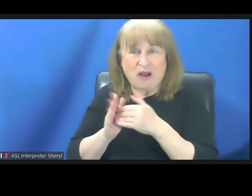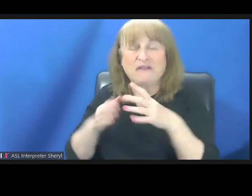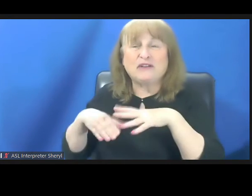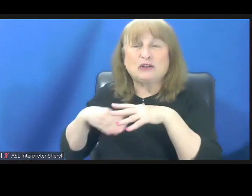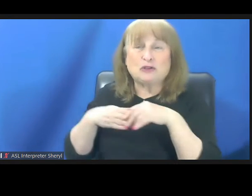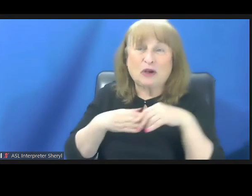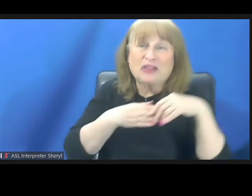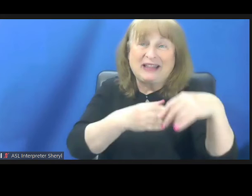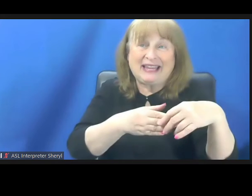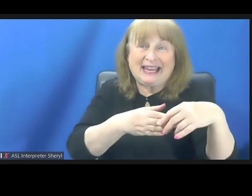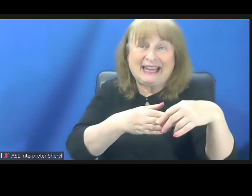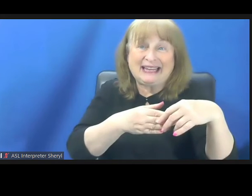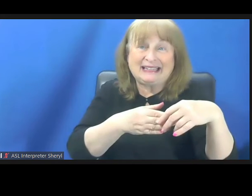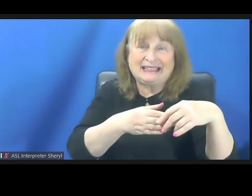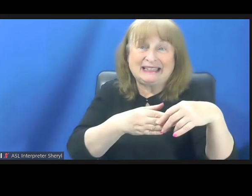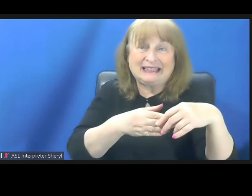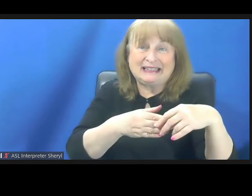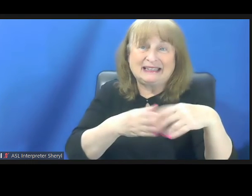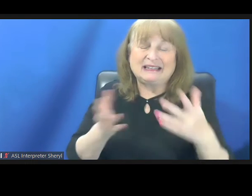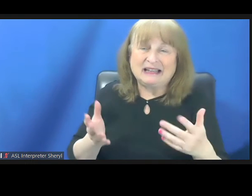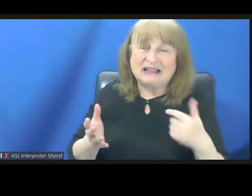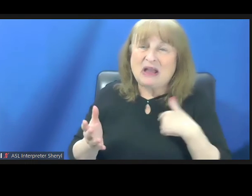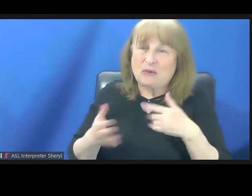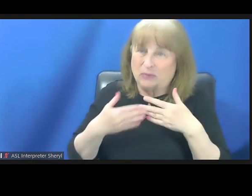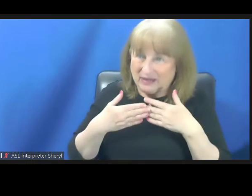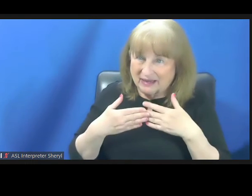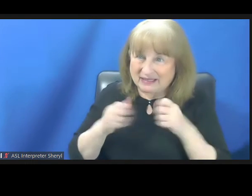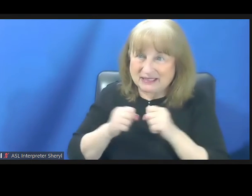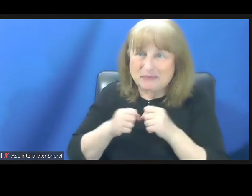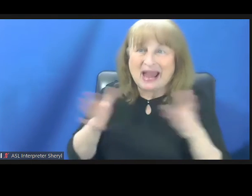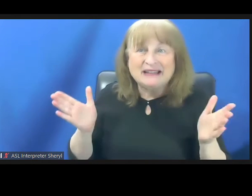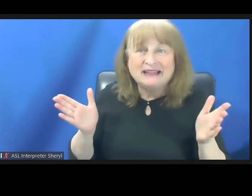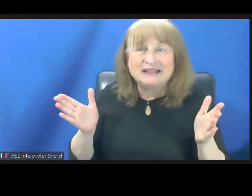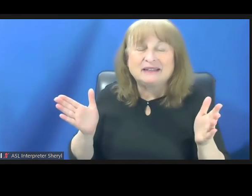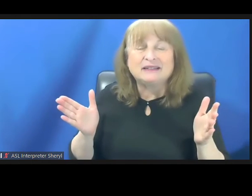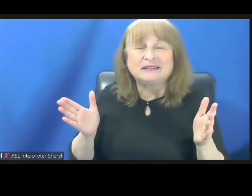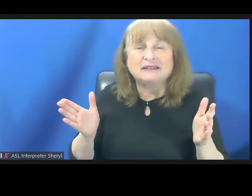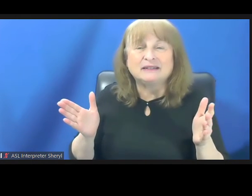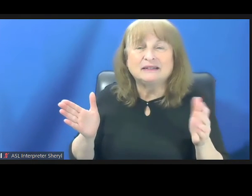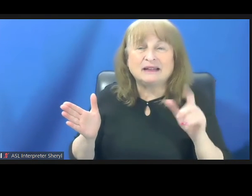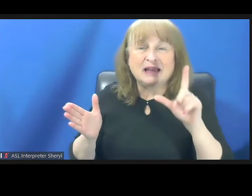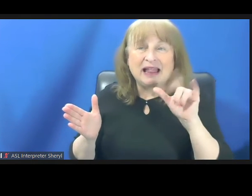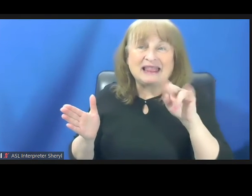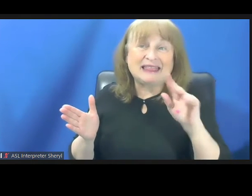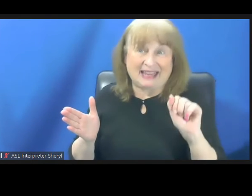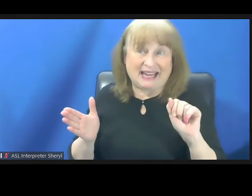and they often took the lead in this, and we expanded and so forth.